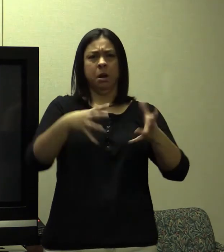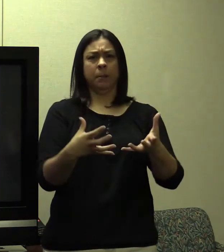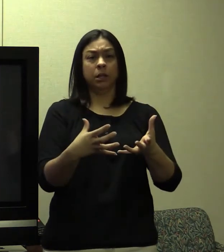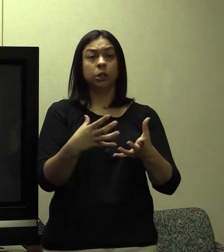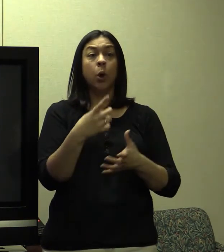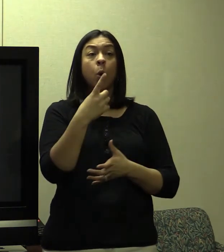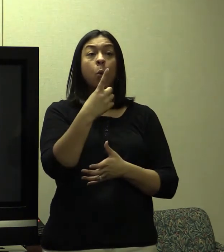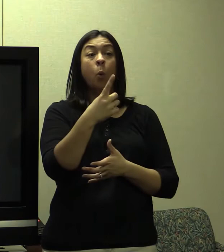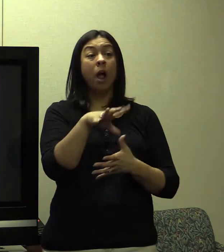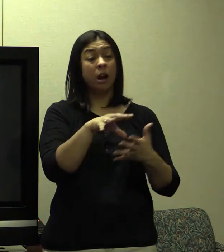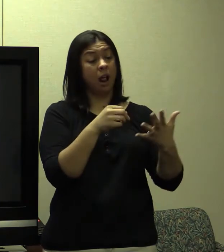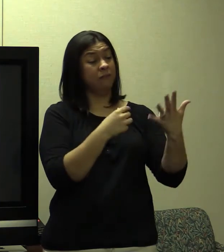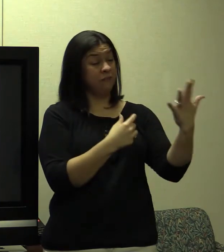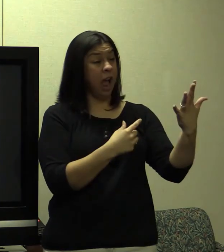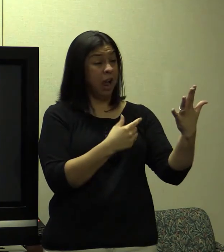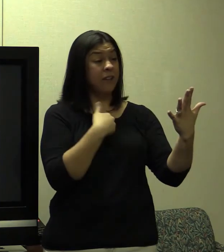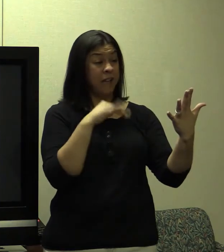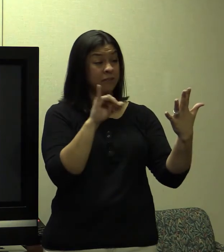unaware that they're infected.